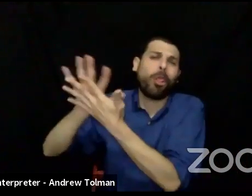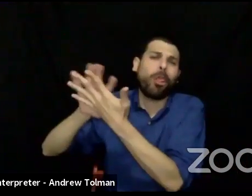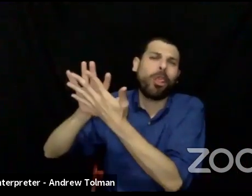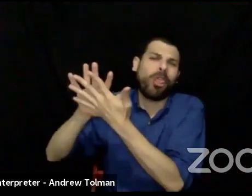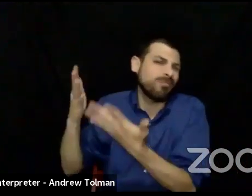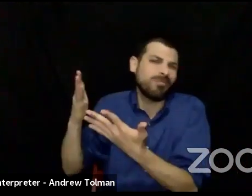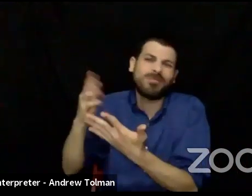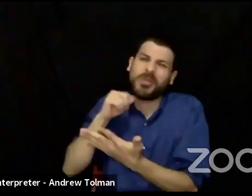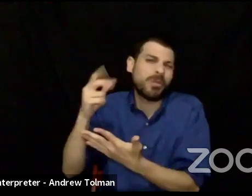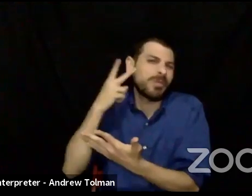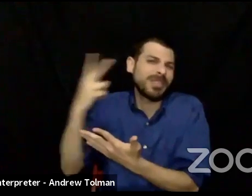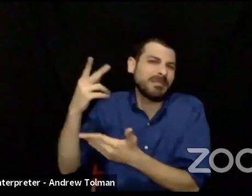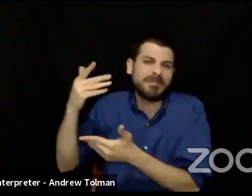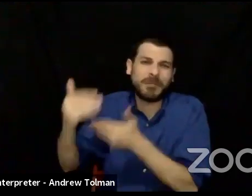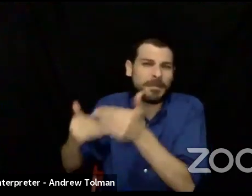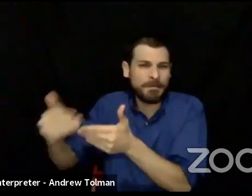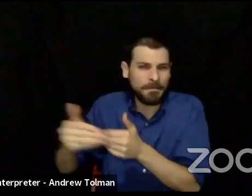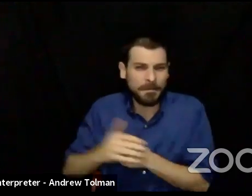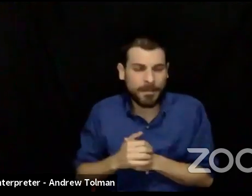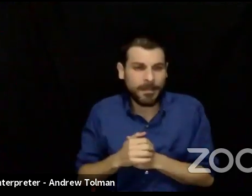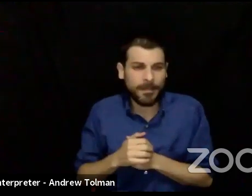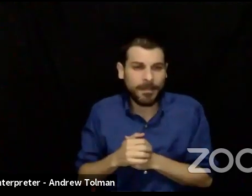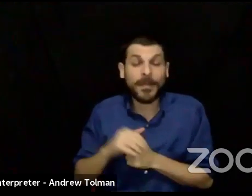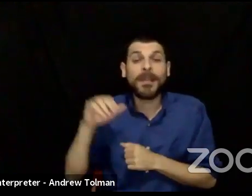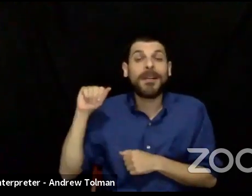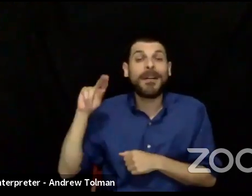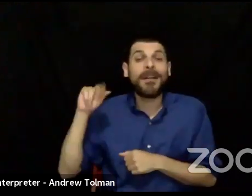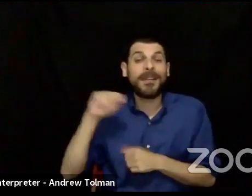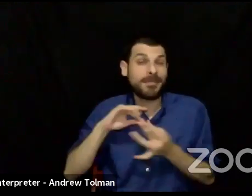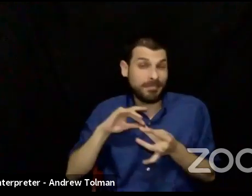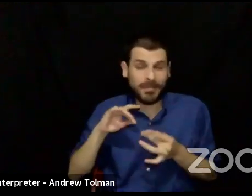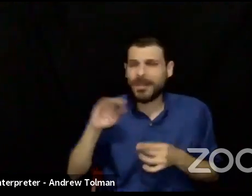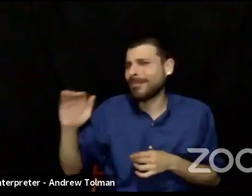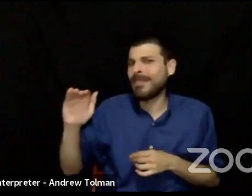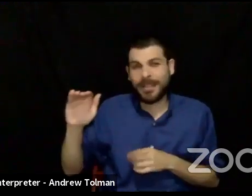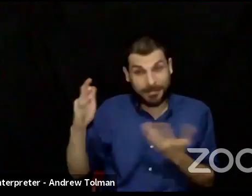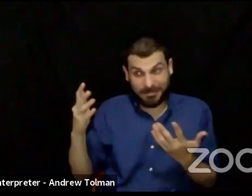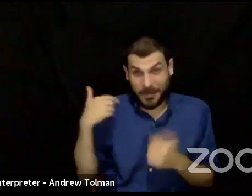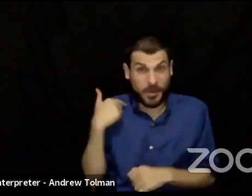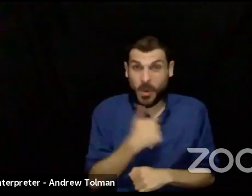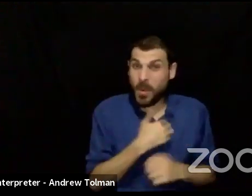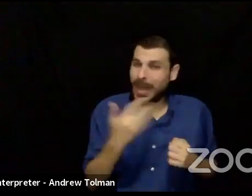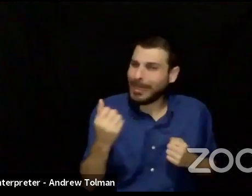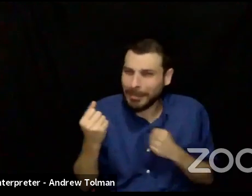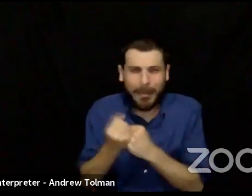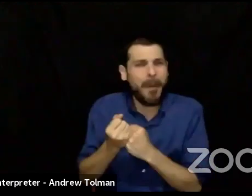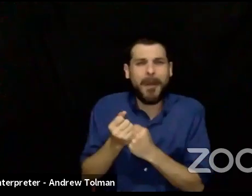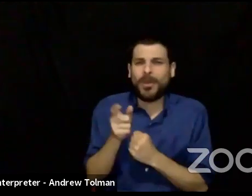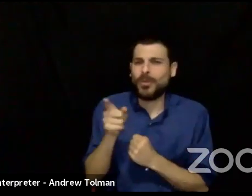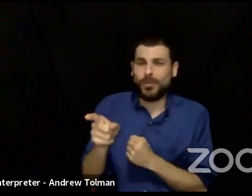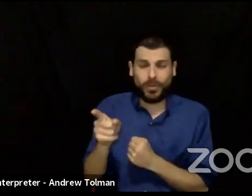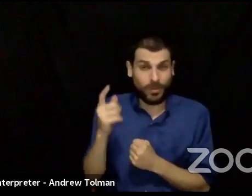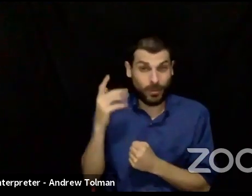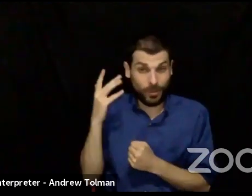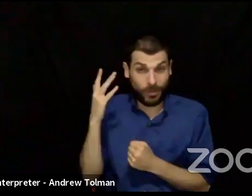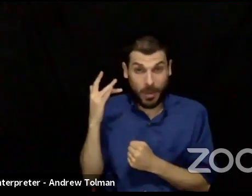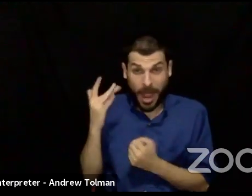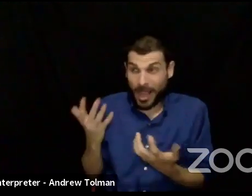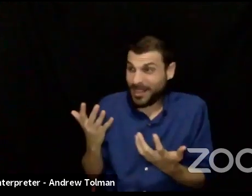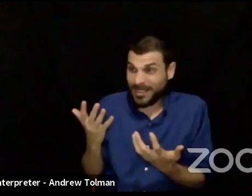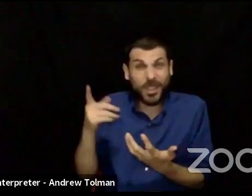Mm-hmm. Yeah, and I think that's why so many of us support you so much, is because like Isabeau was saying earlier, like, we believe you.